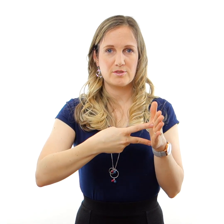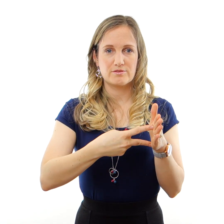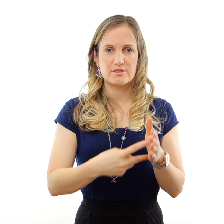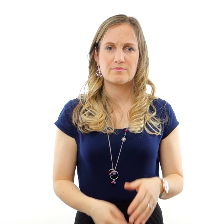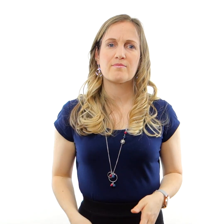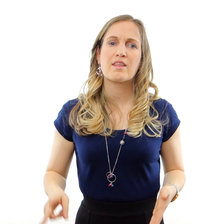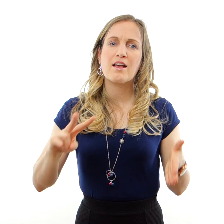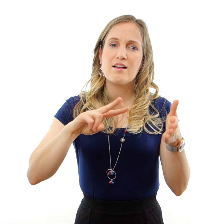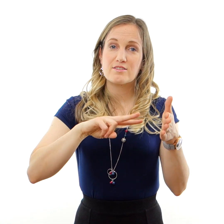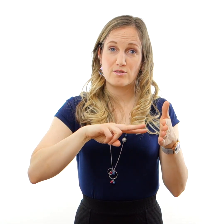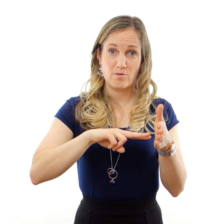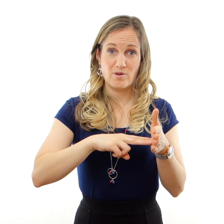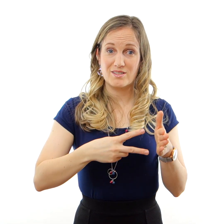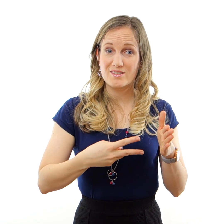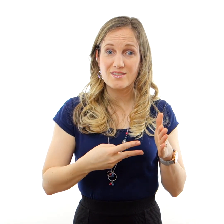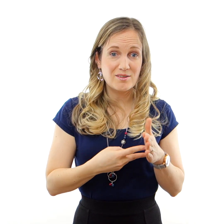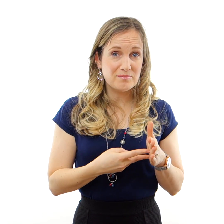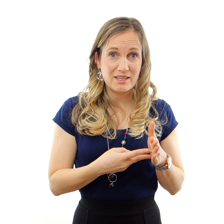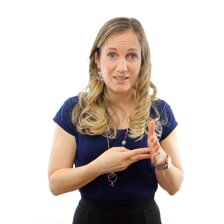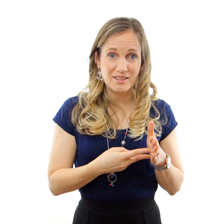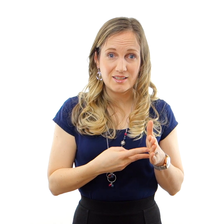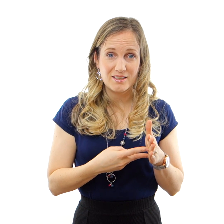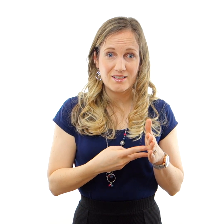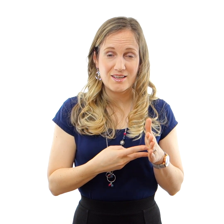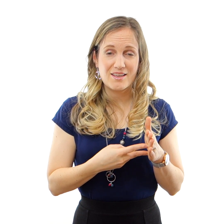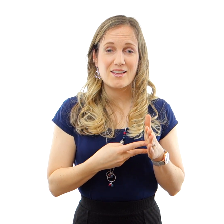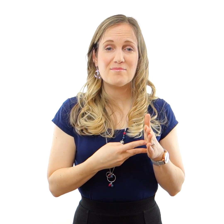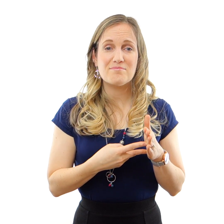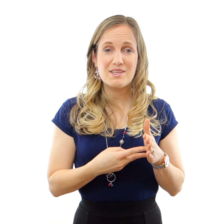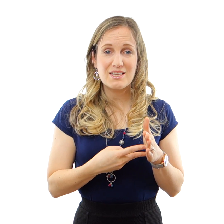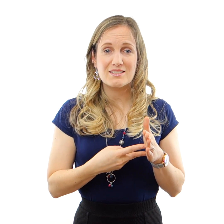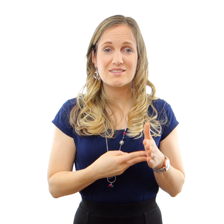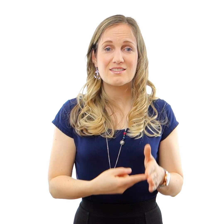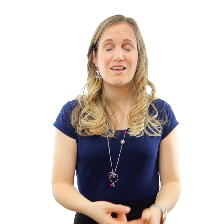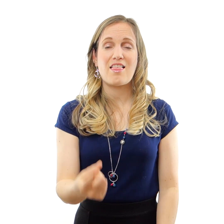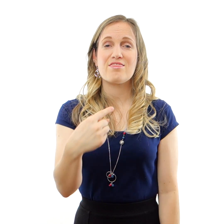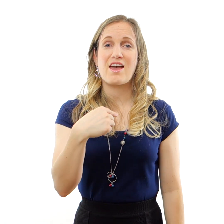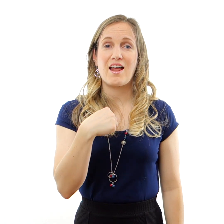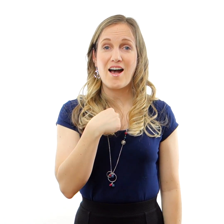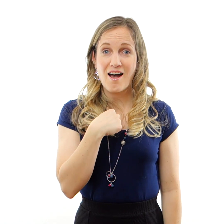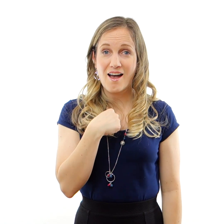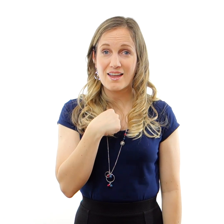moves. So what does this all mean? It means that I,